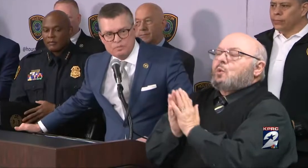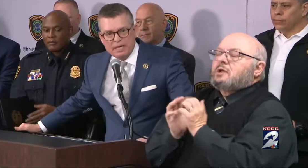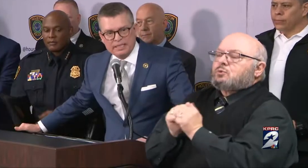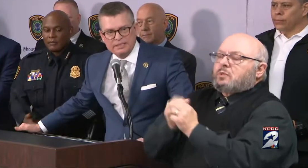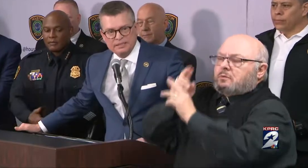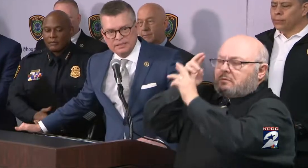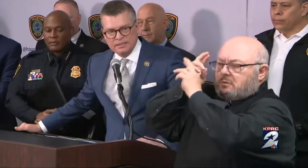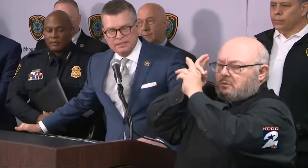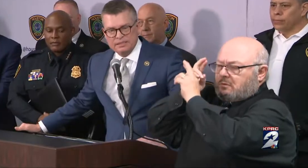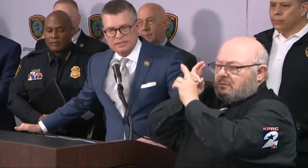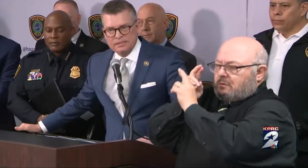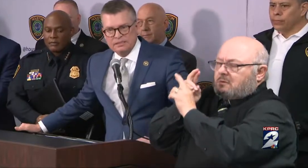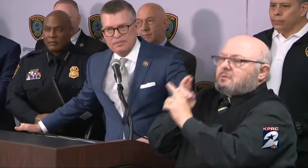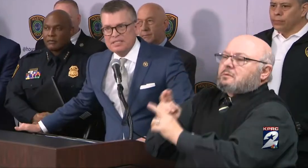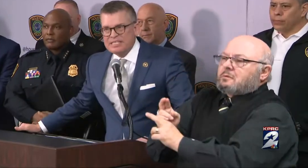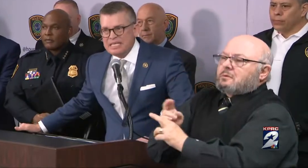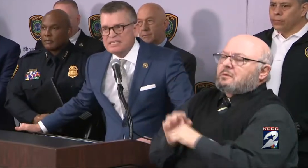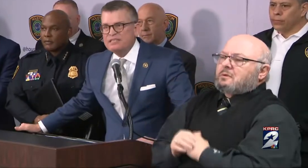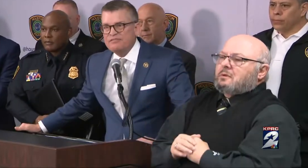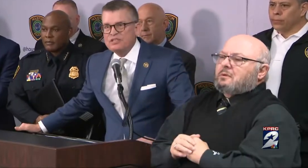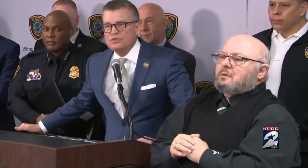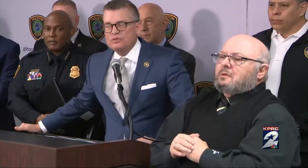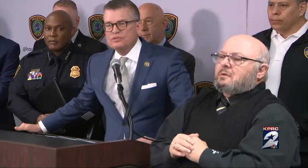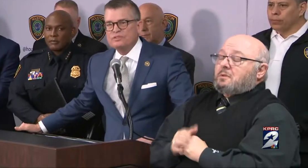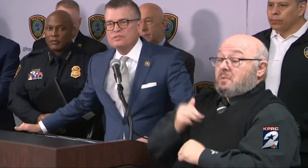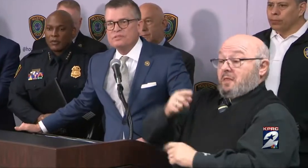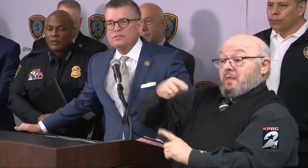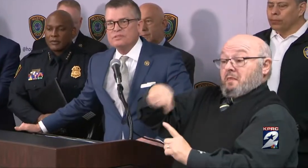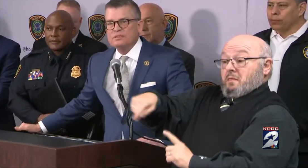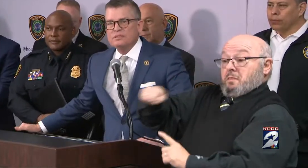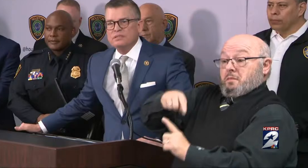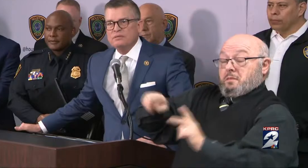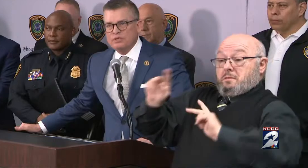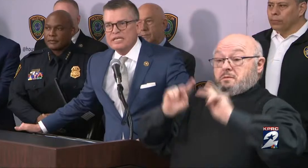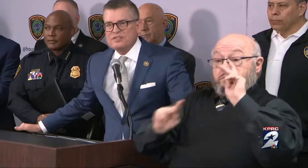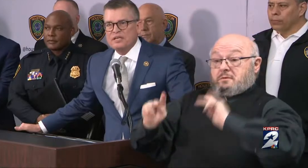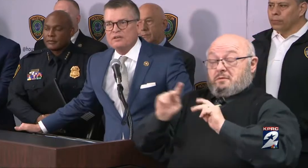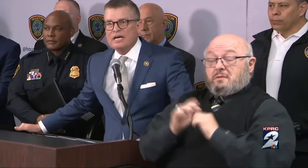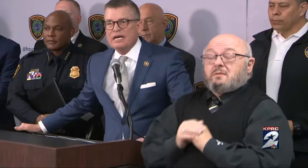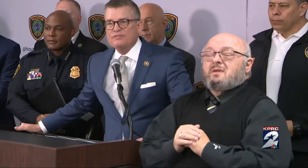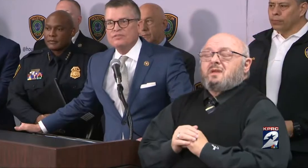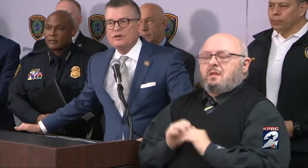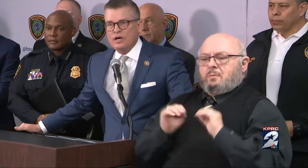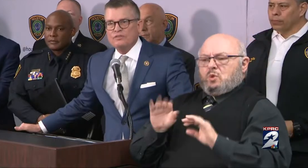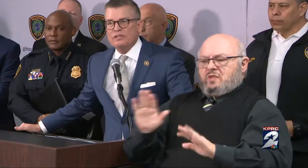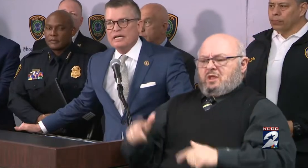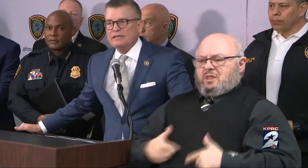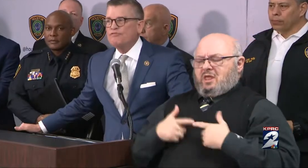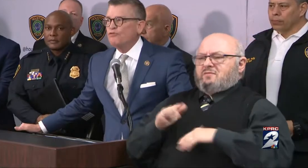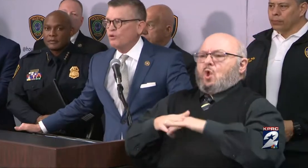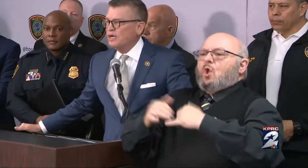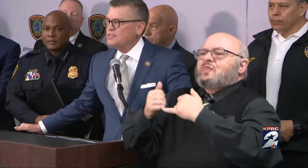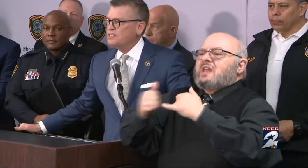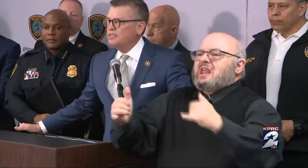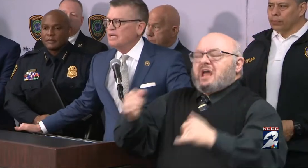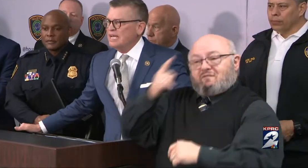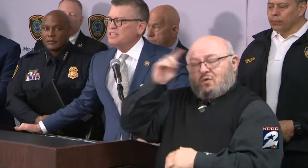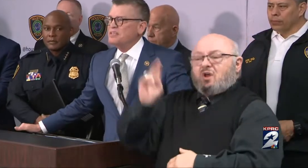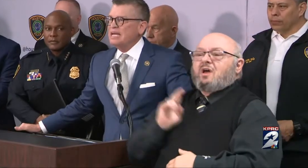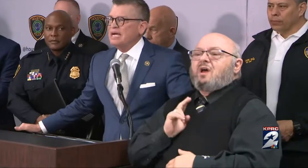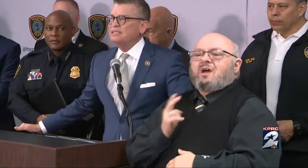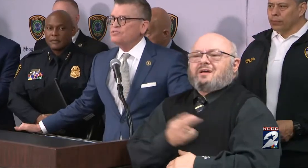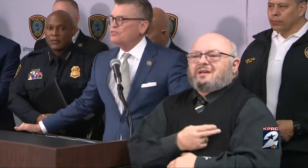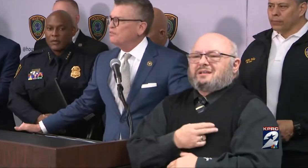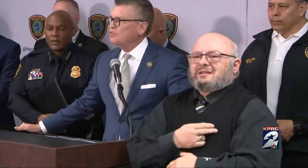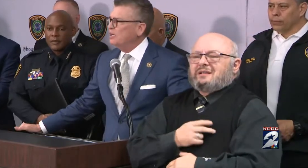and respect, because these individuals place their lives on the line for us. It